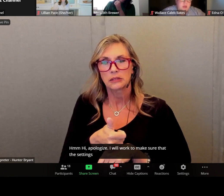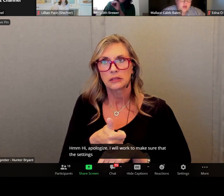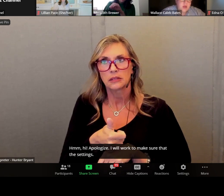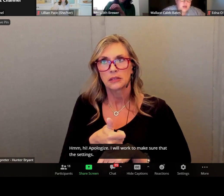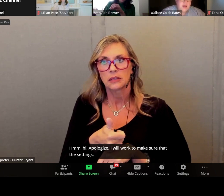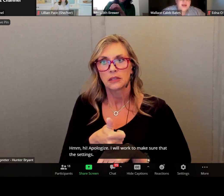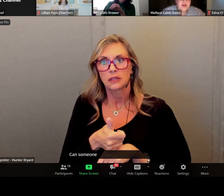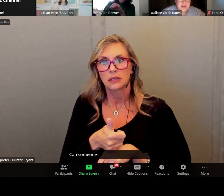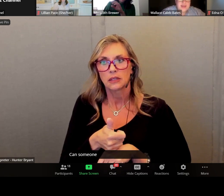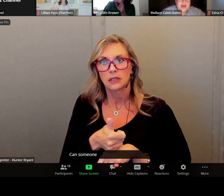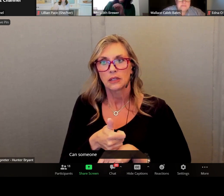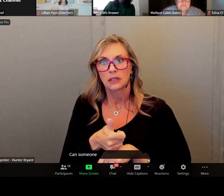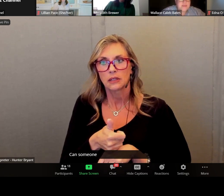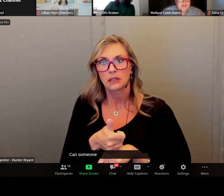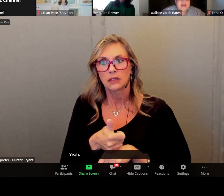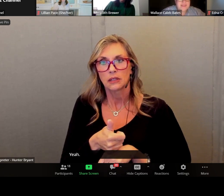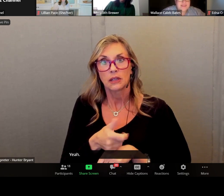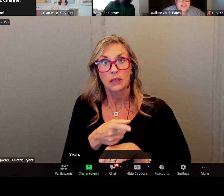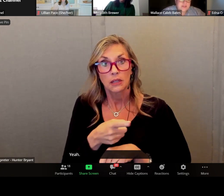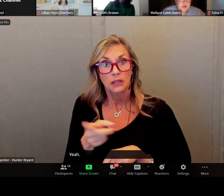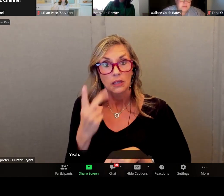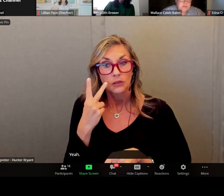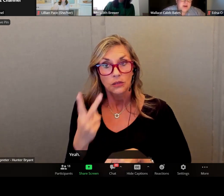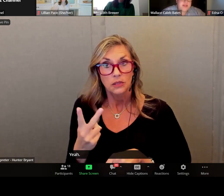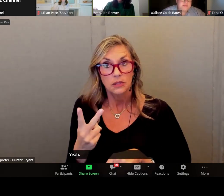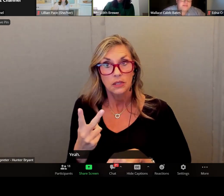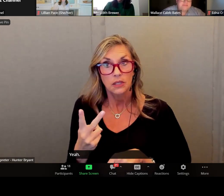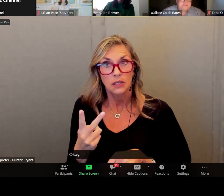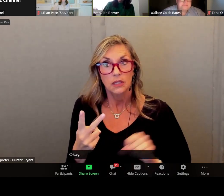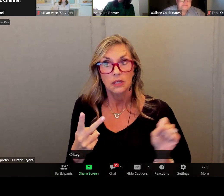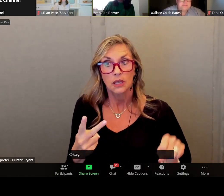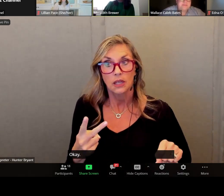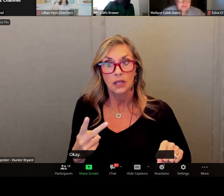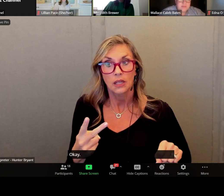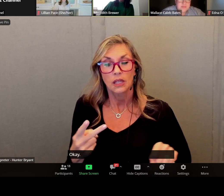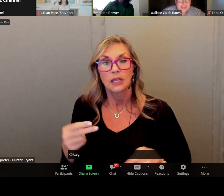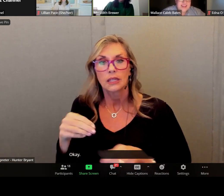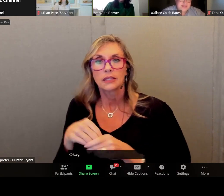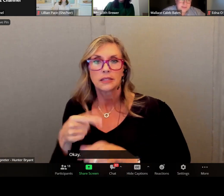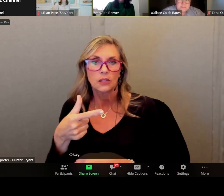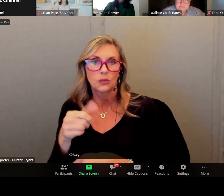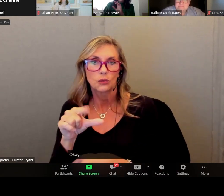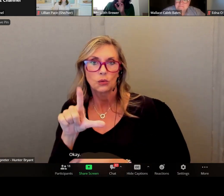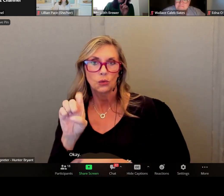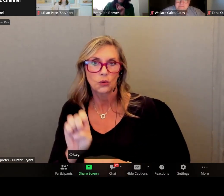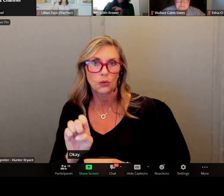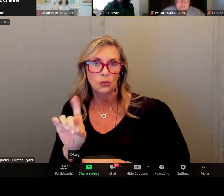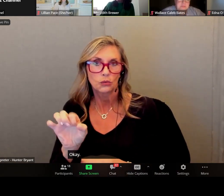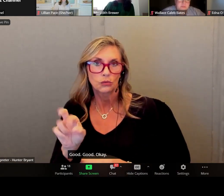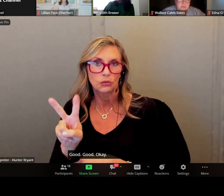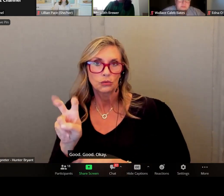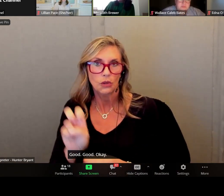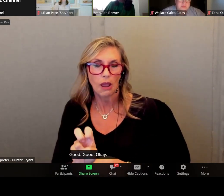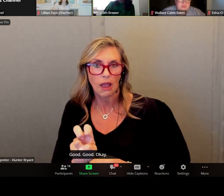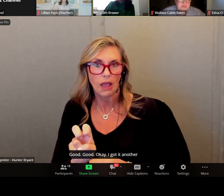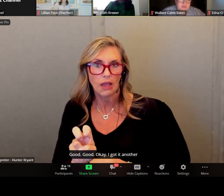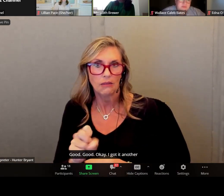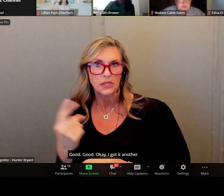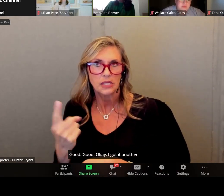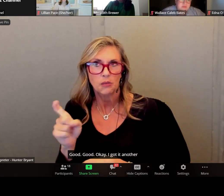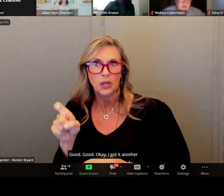someone? You can see it, perfect, okay. And it is in the Google Drive for the meeting, yes, perfect. Okay, good. Okay, I got a notice that someone needed access,